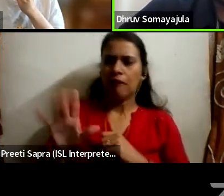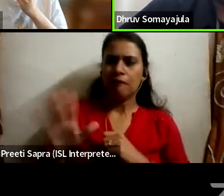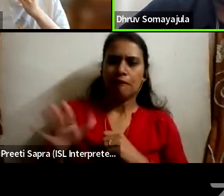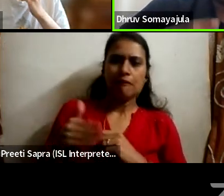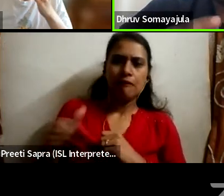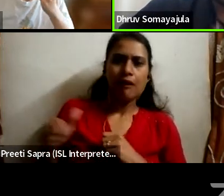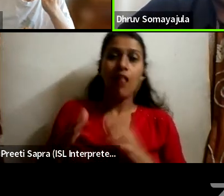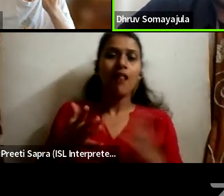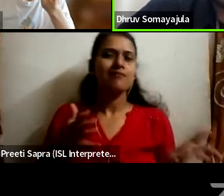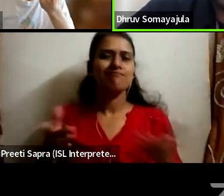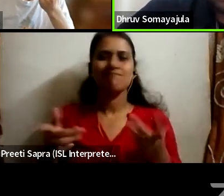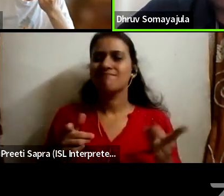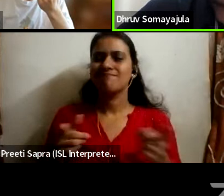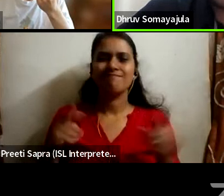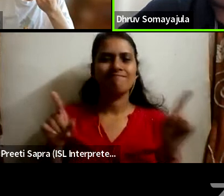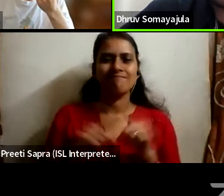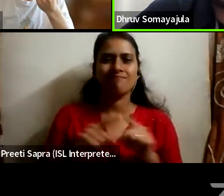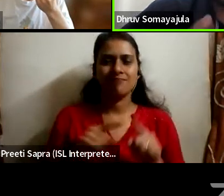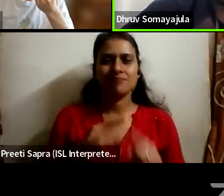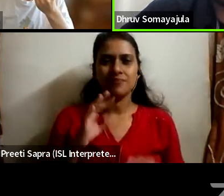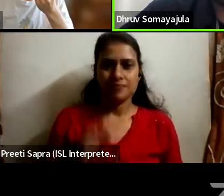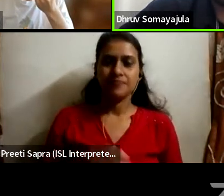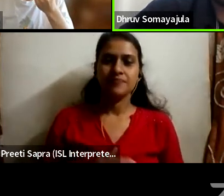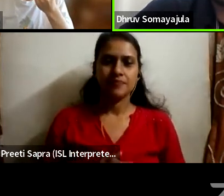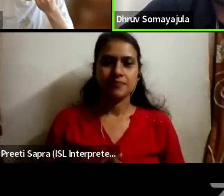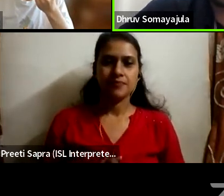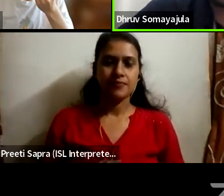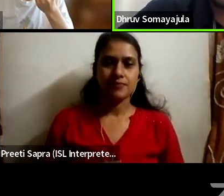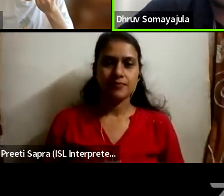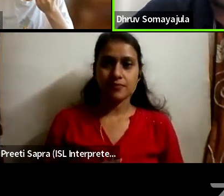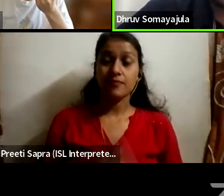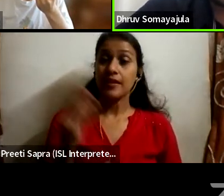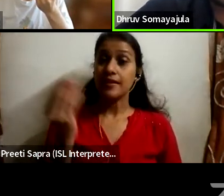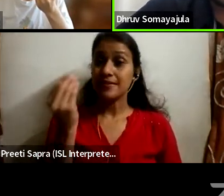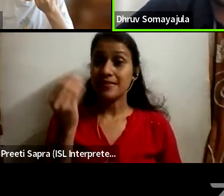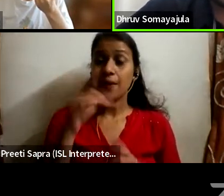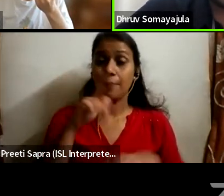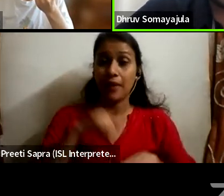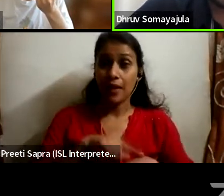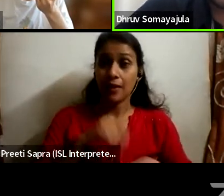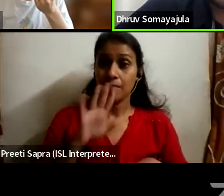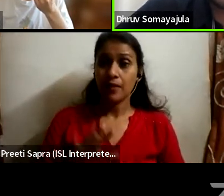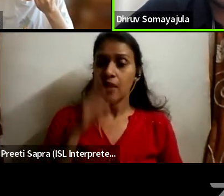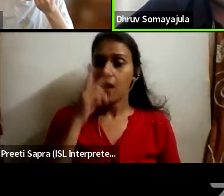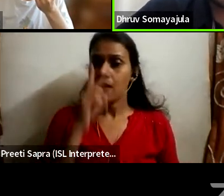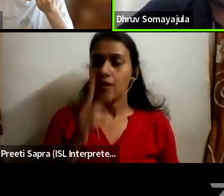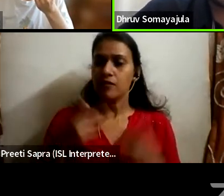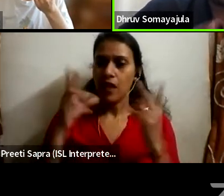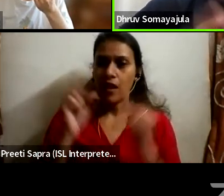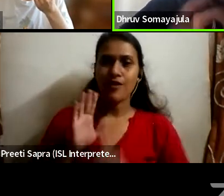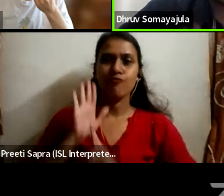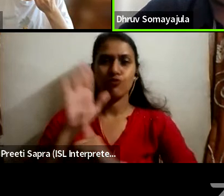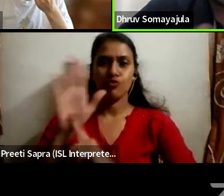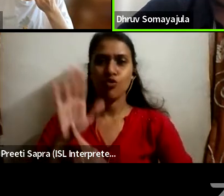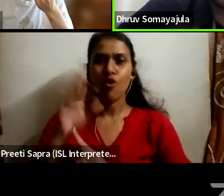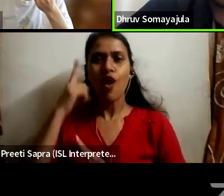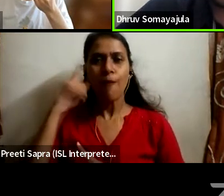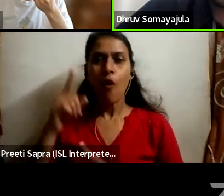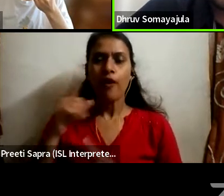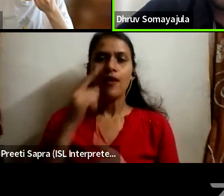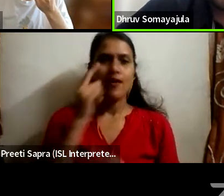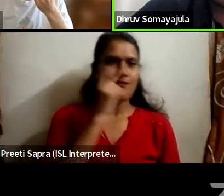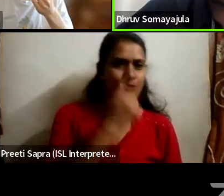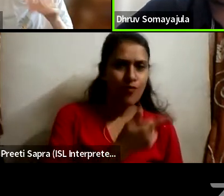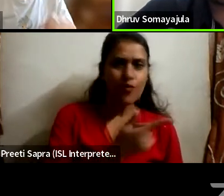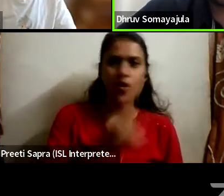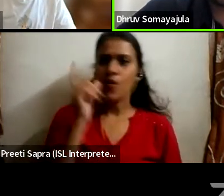input. Like, yes, actually, there in some cases, there is concern of underrepresentation of a particular gender or a